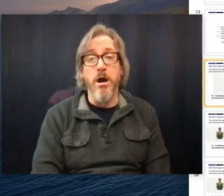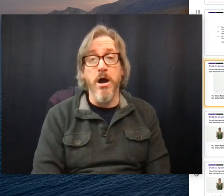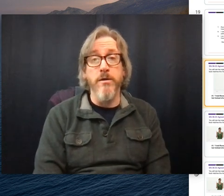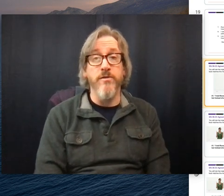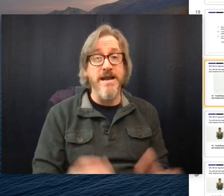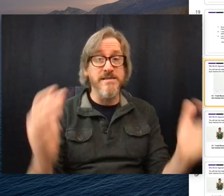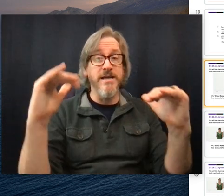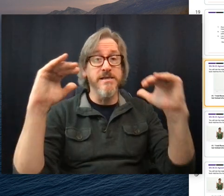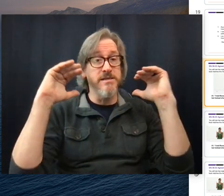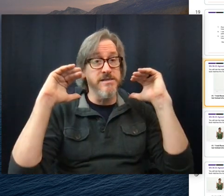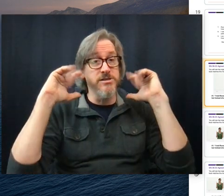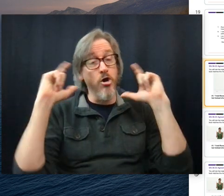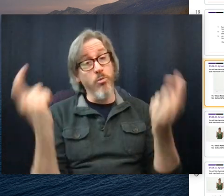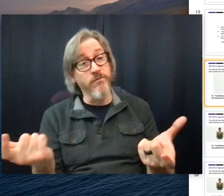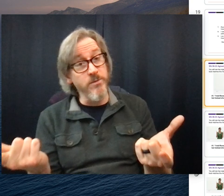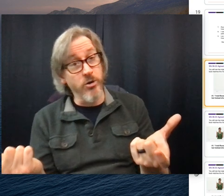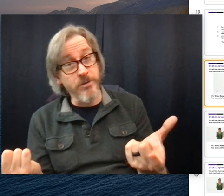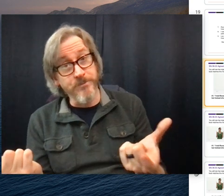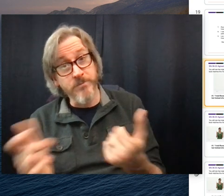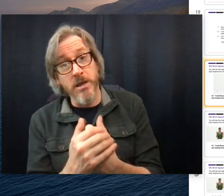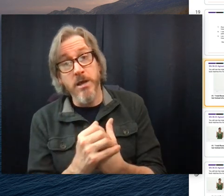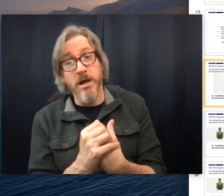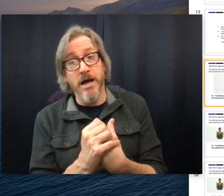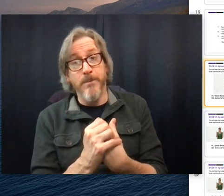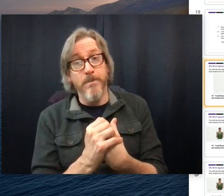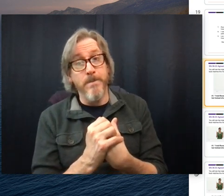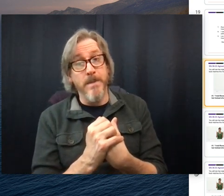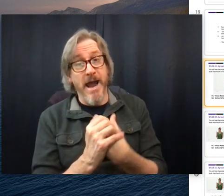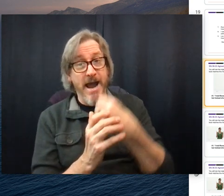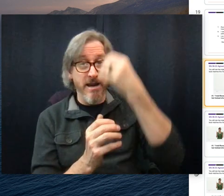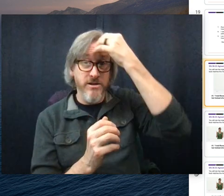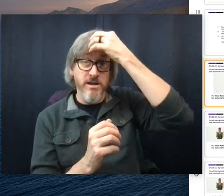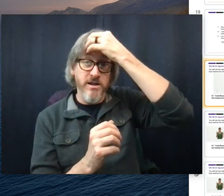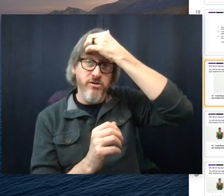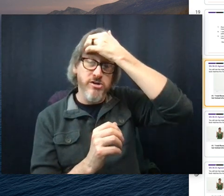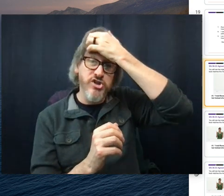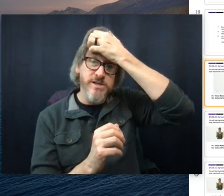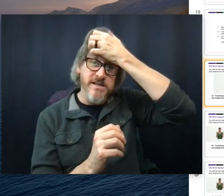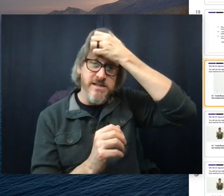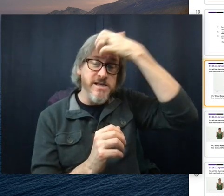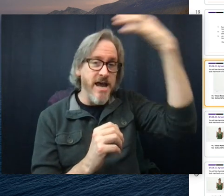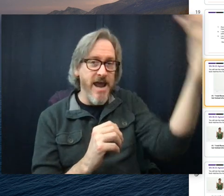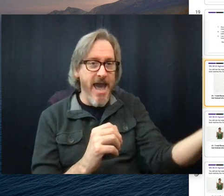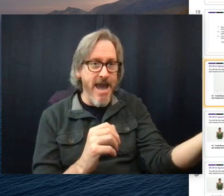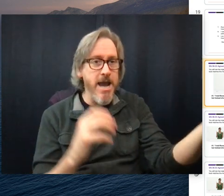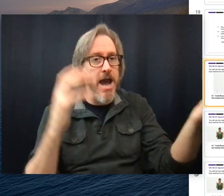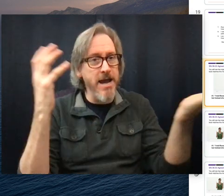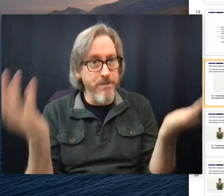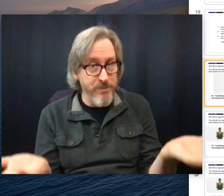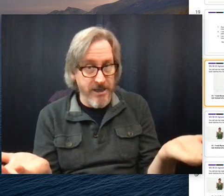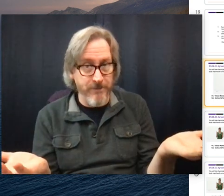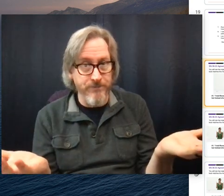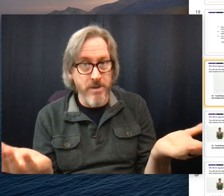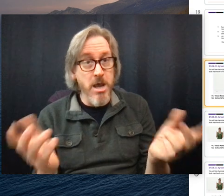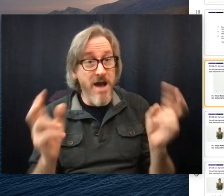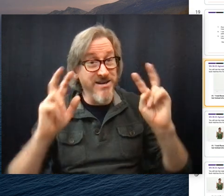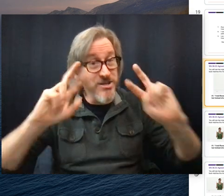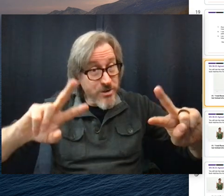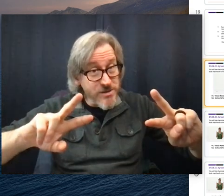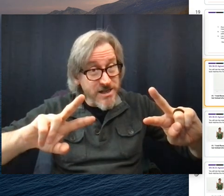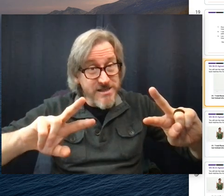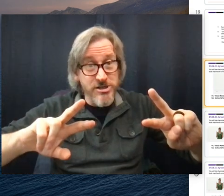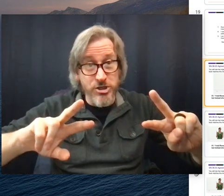Now, the next thing is this is the homework from the book, and there's 2 sentences, an A and a B.